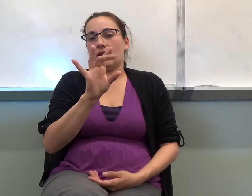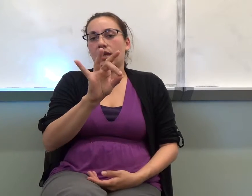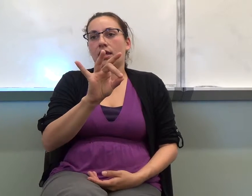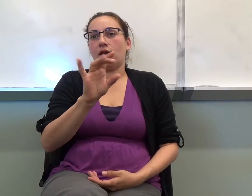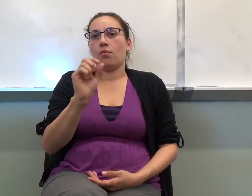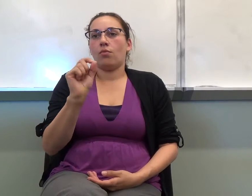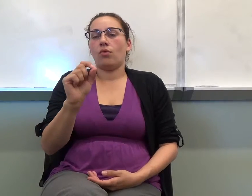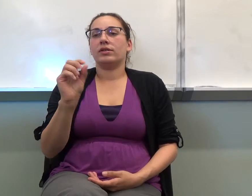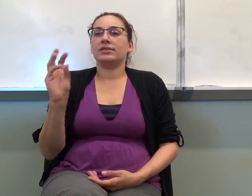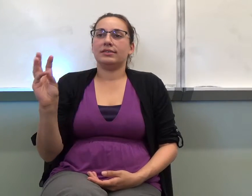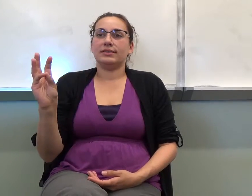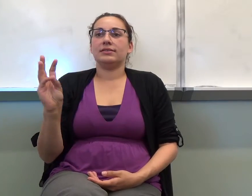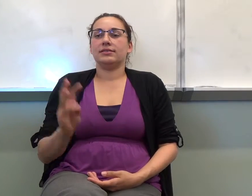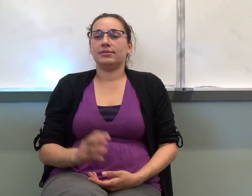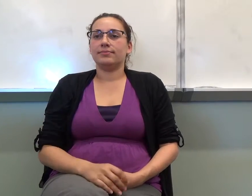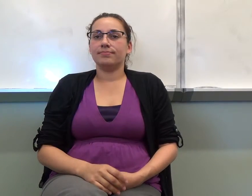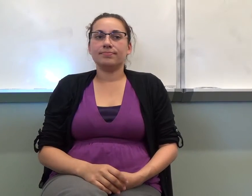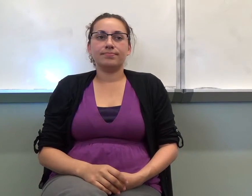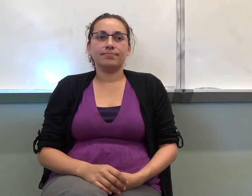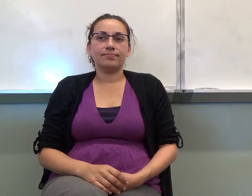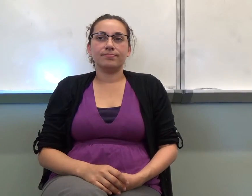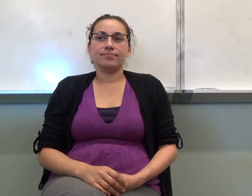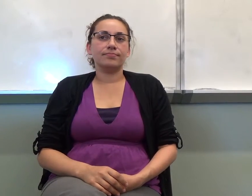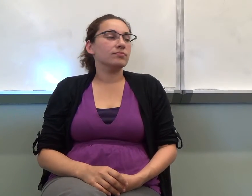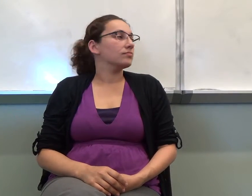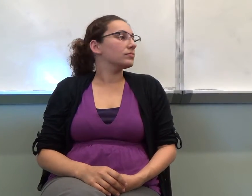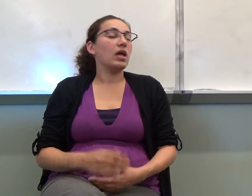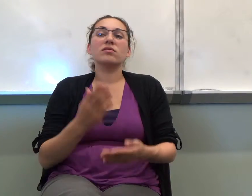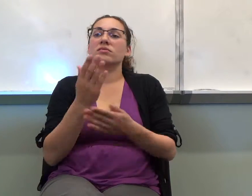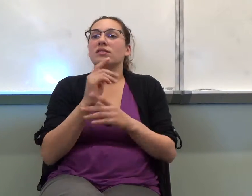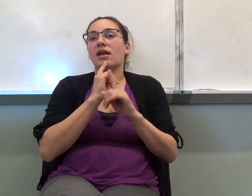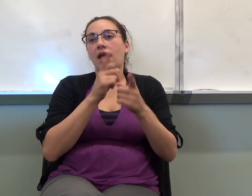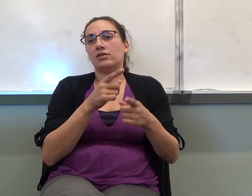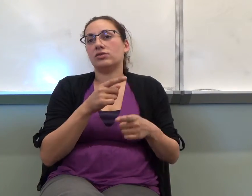That's part of a whole series of questions, but that's the answer to that particular one.